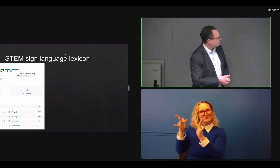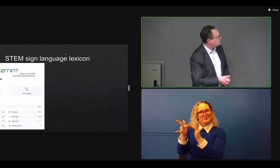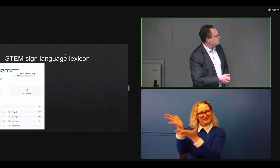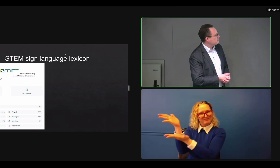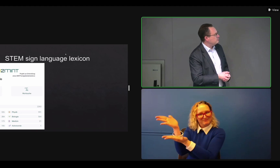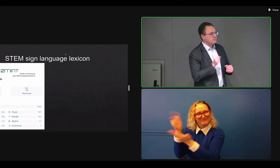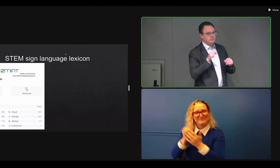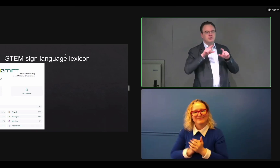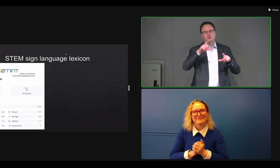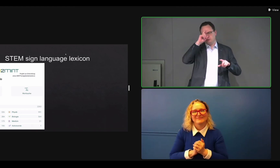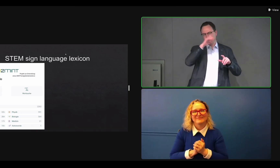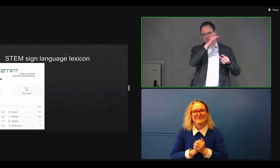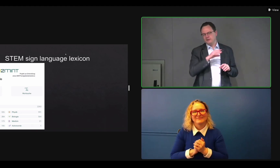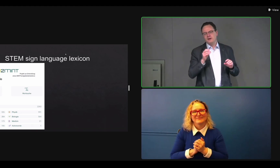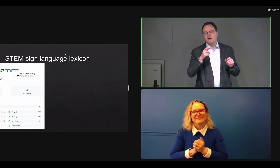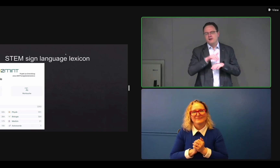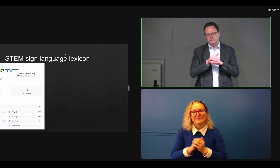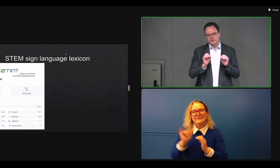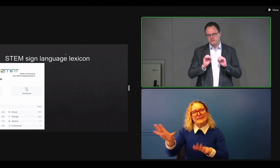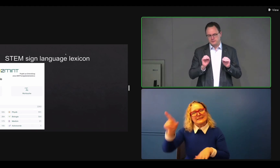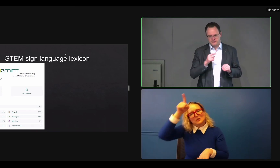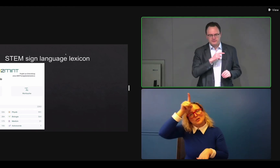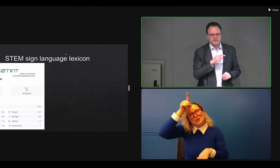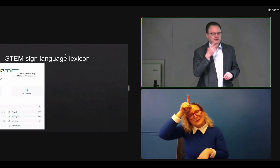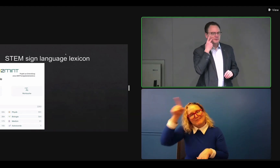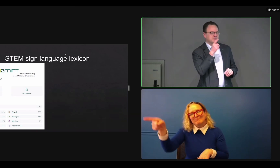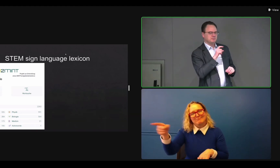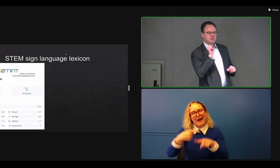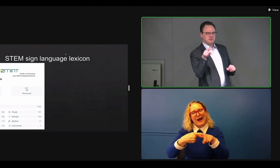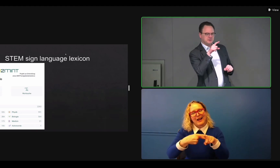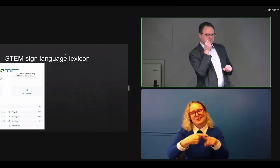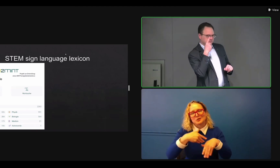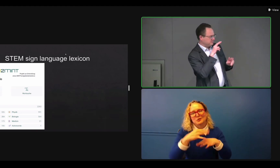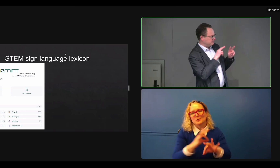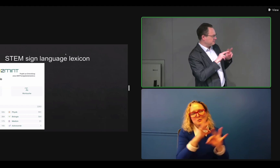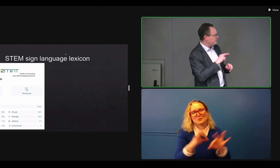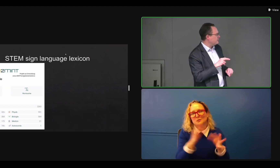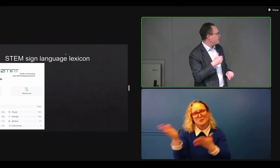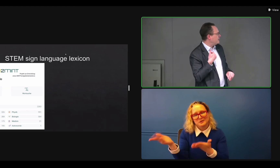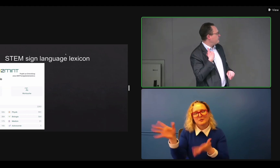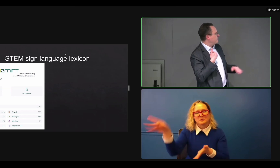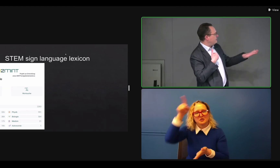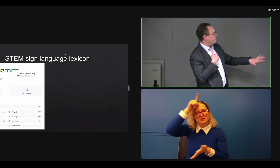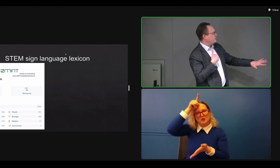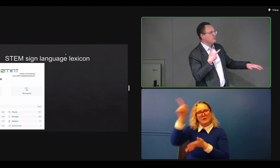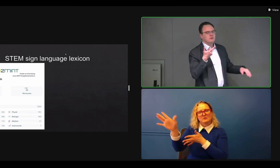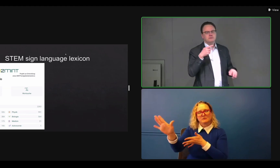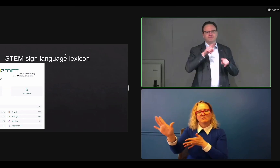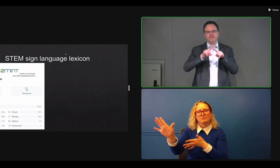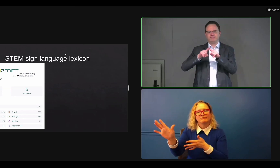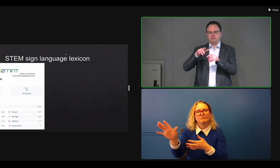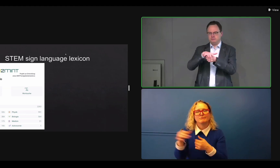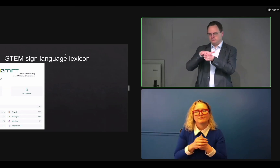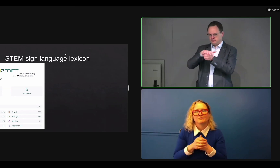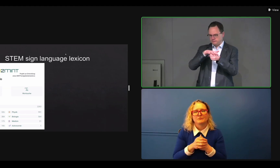This is what our website looks like. This is in German. There is not an English translation. Guessing you could understand much of this.